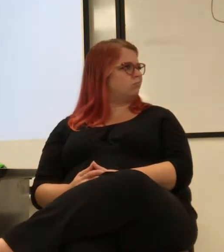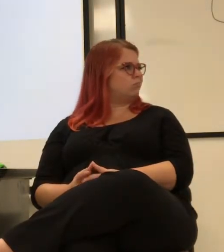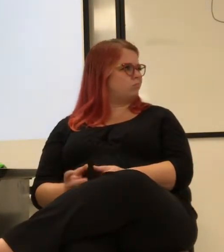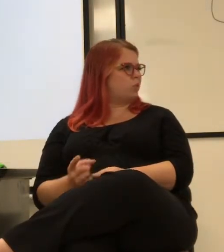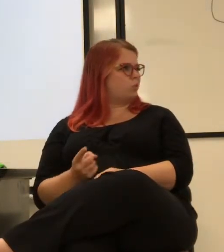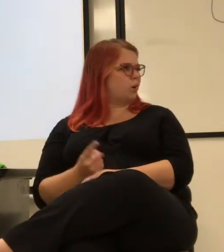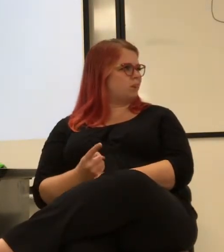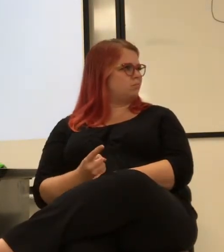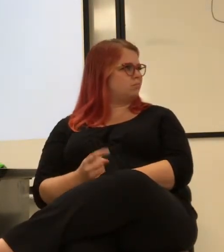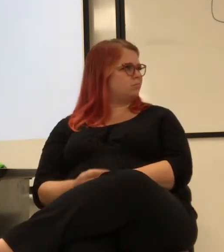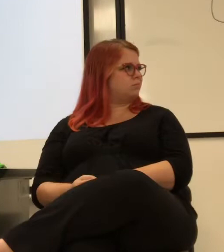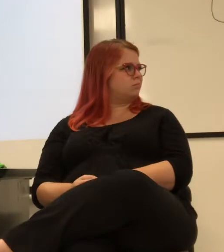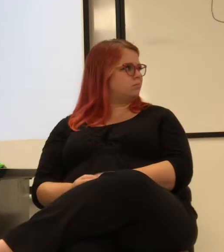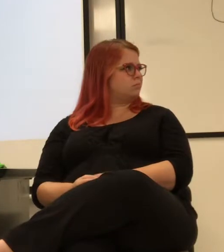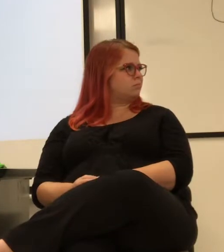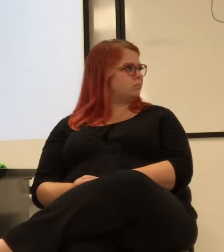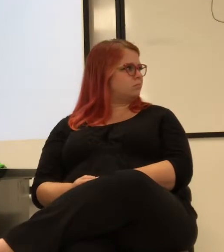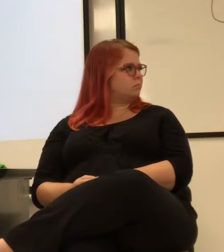31st.